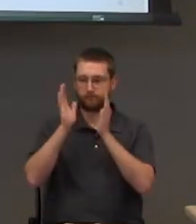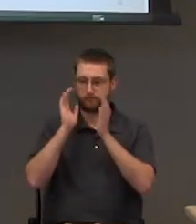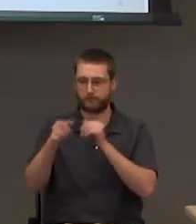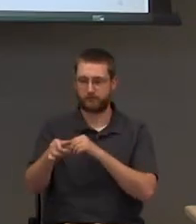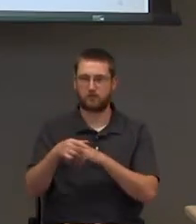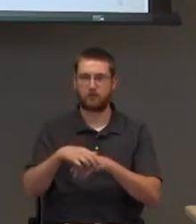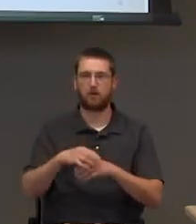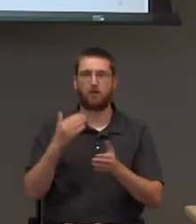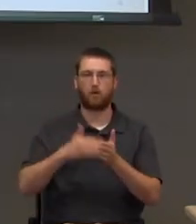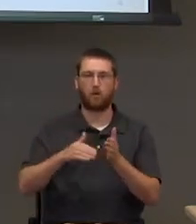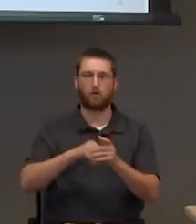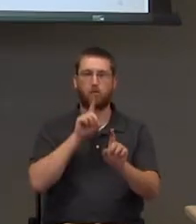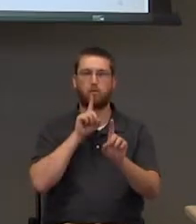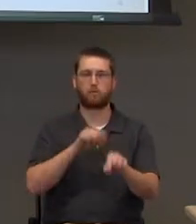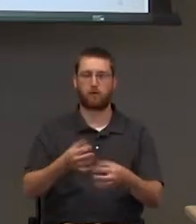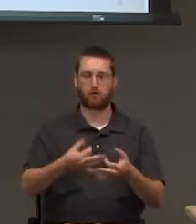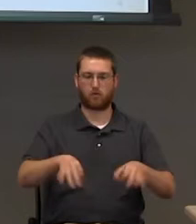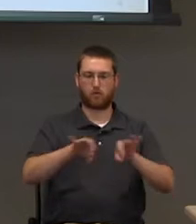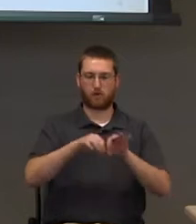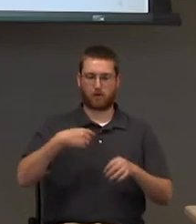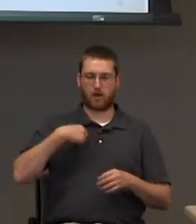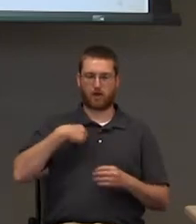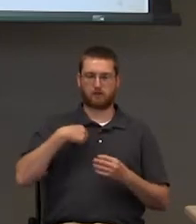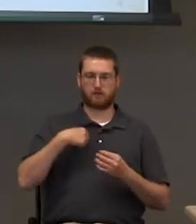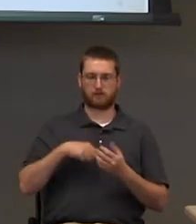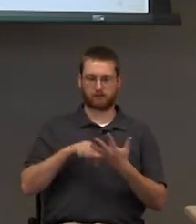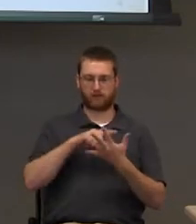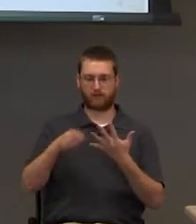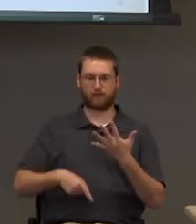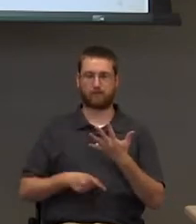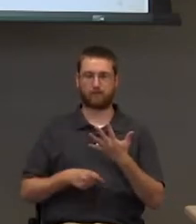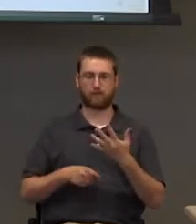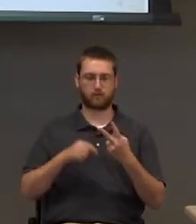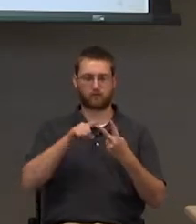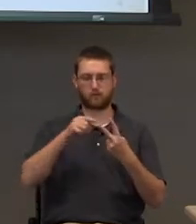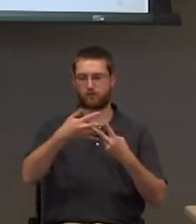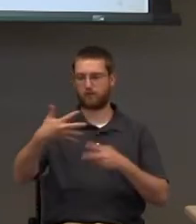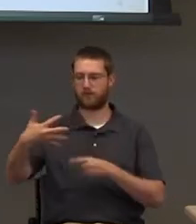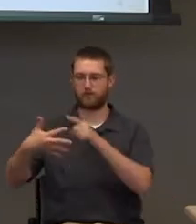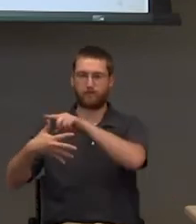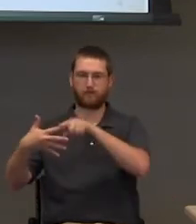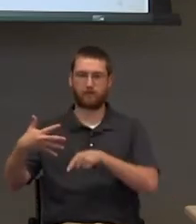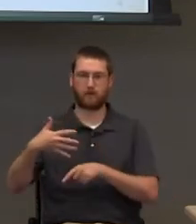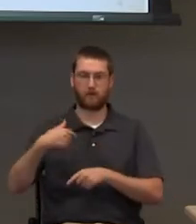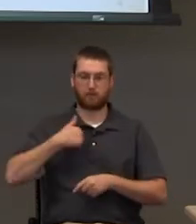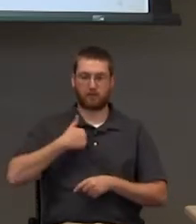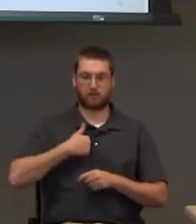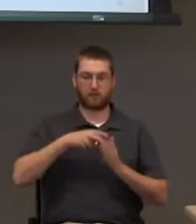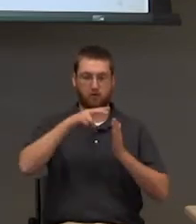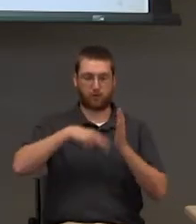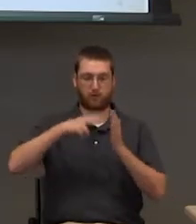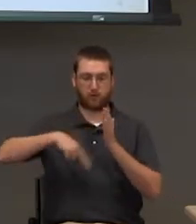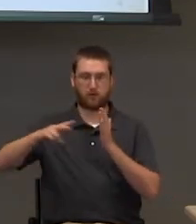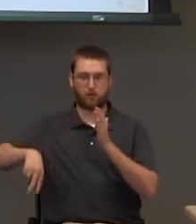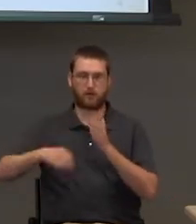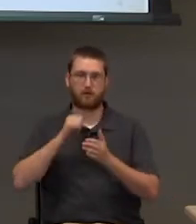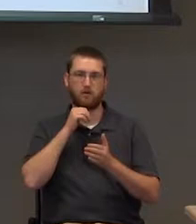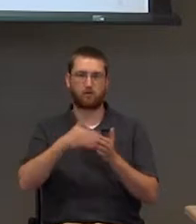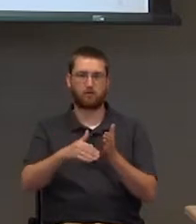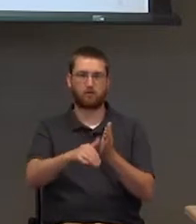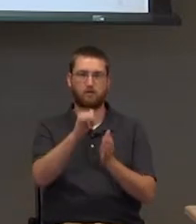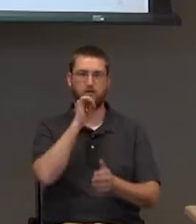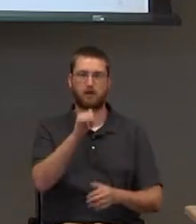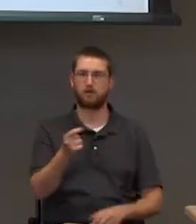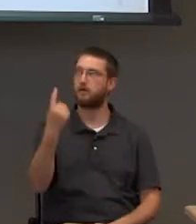frequent response saying, this is what's important to us. And to read them very quickly, as you know, I often don't read, but I think it's important for me to read it this time,